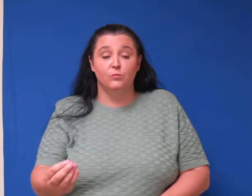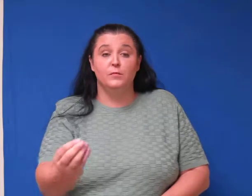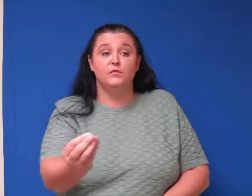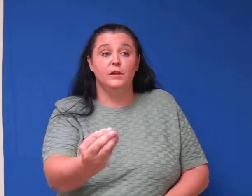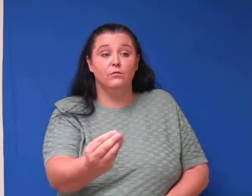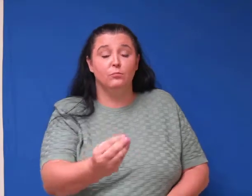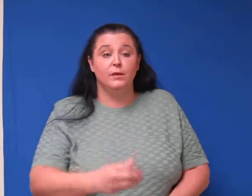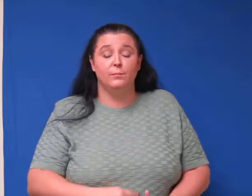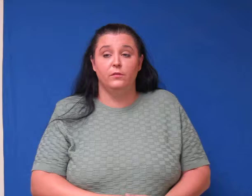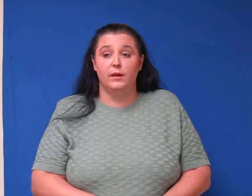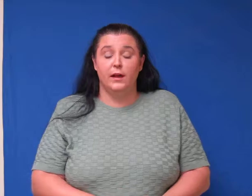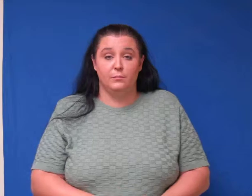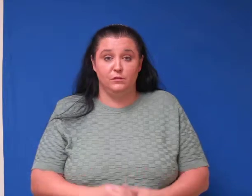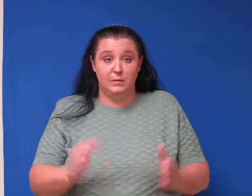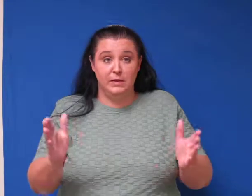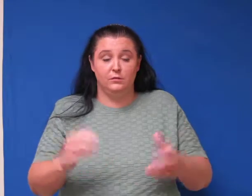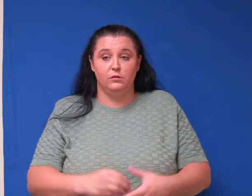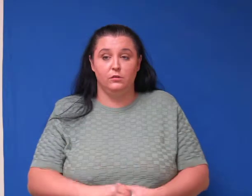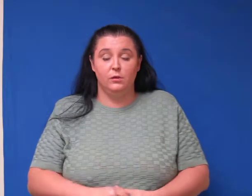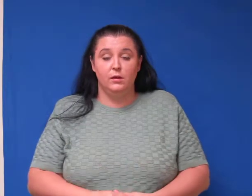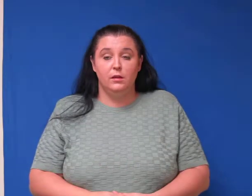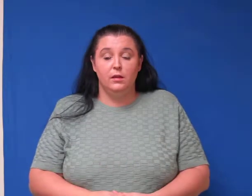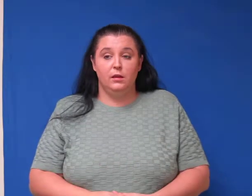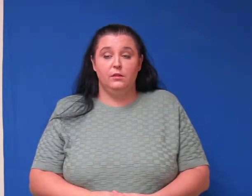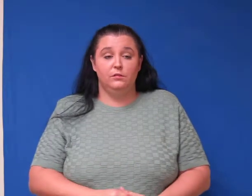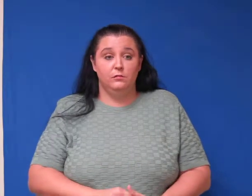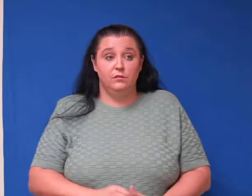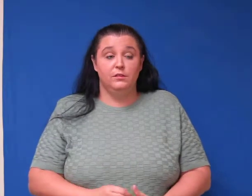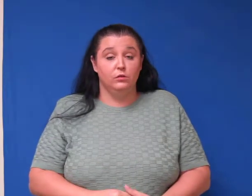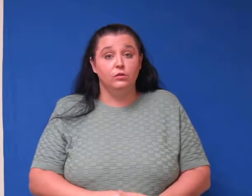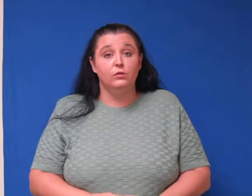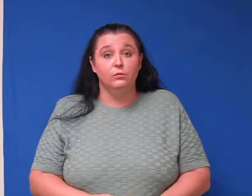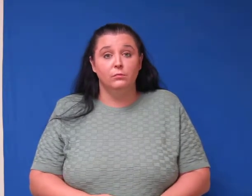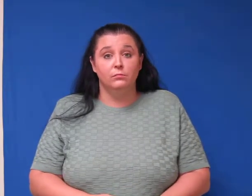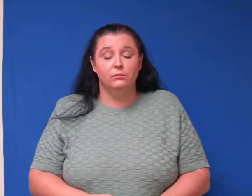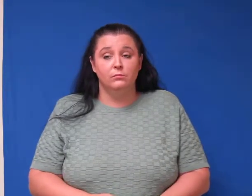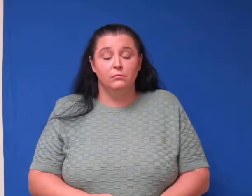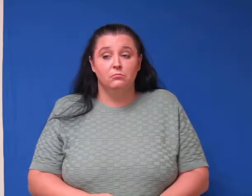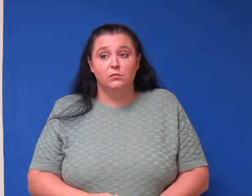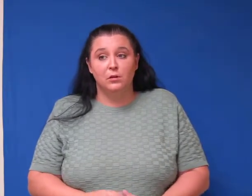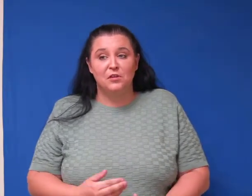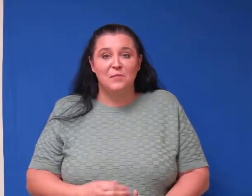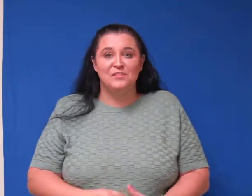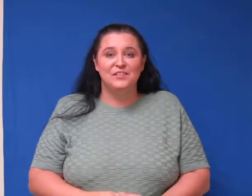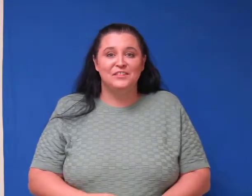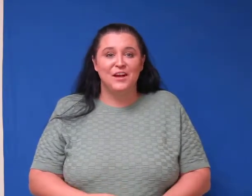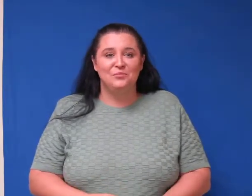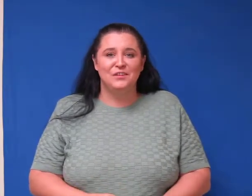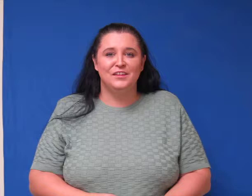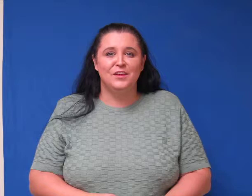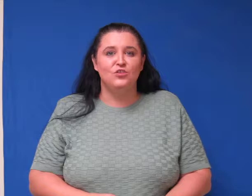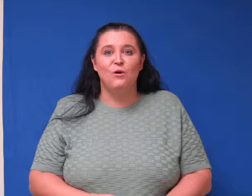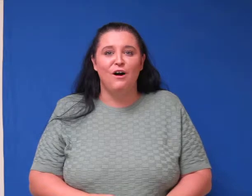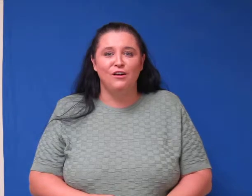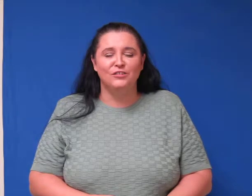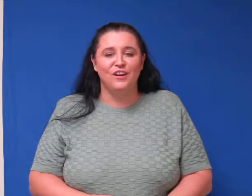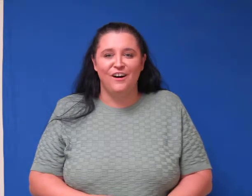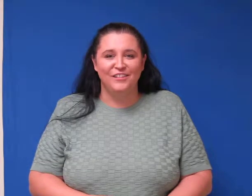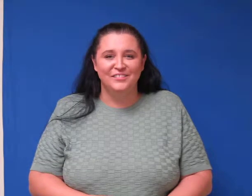of several people that I am speaking to, it's still you. Sometimes in the South we say you all, y'all,